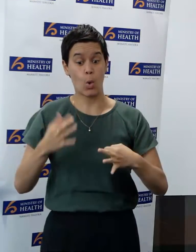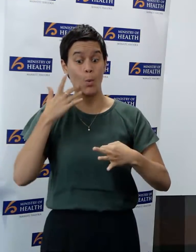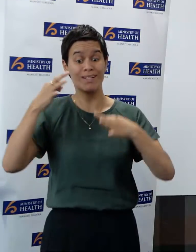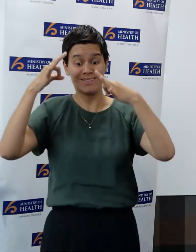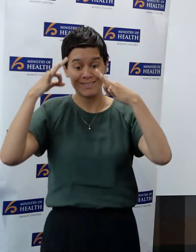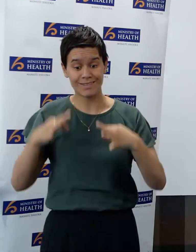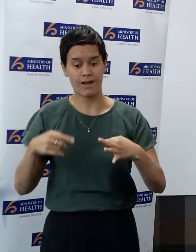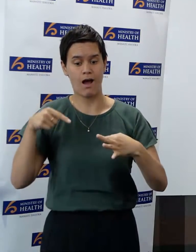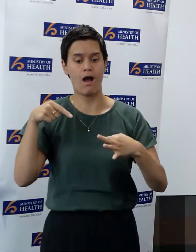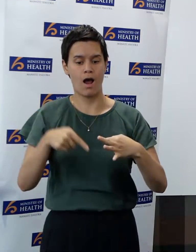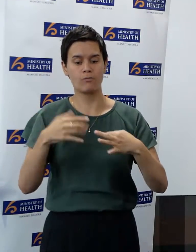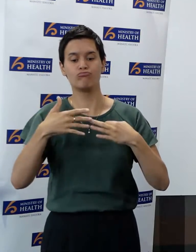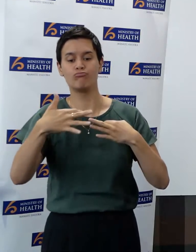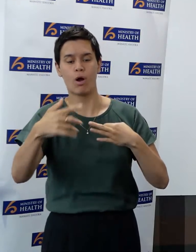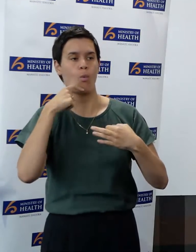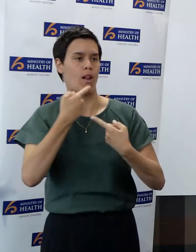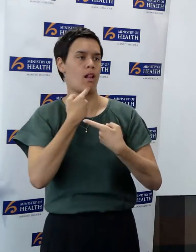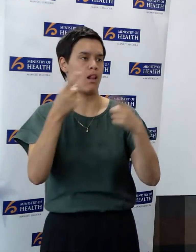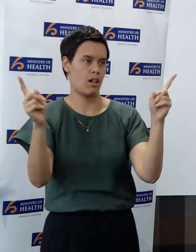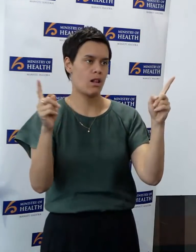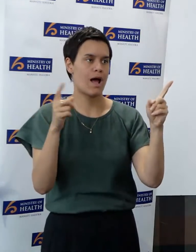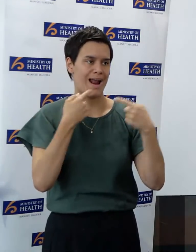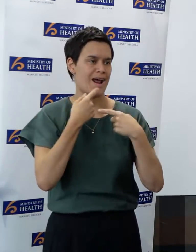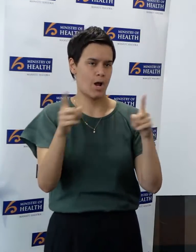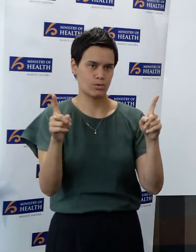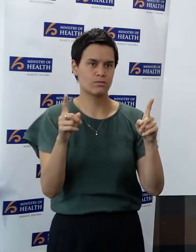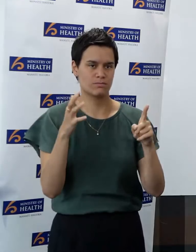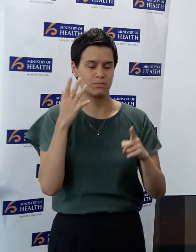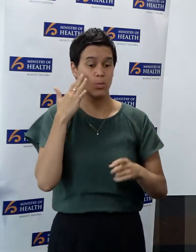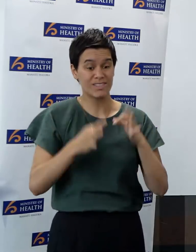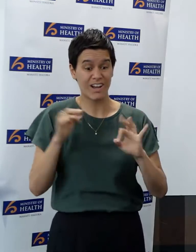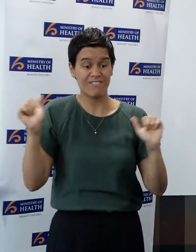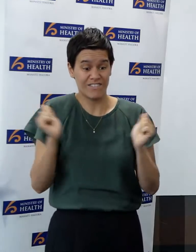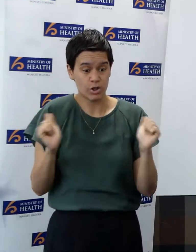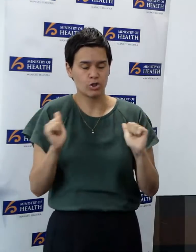due course when the package is finalised and all the decisions have been taken.